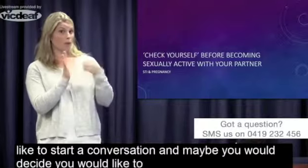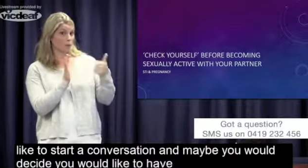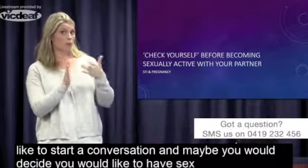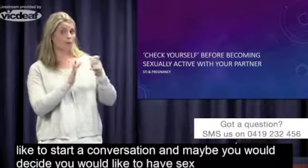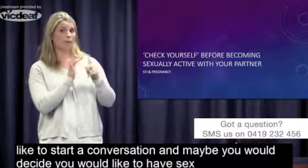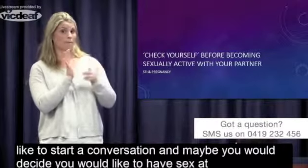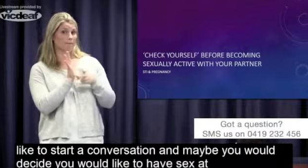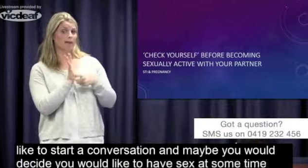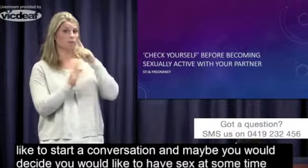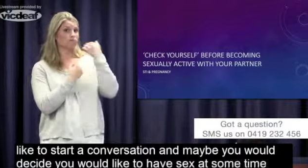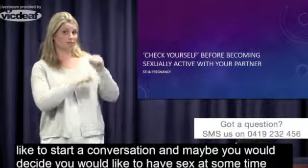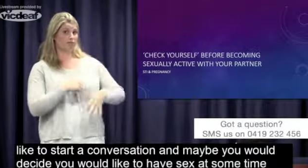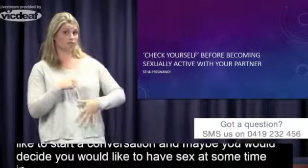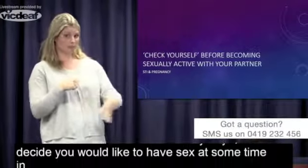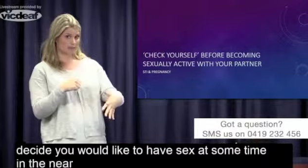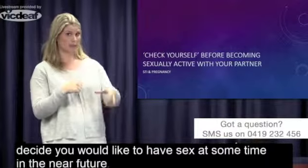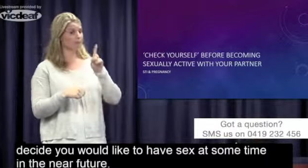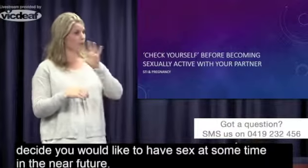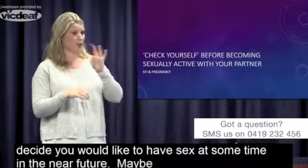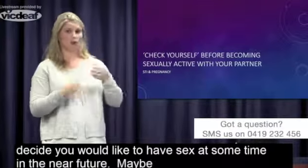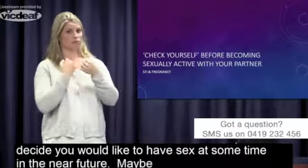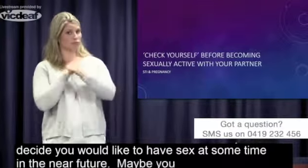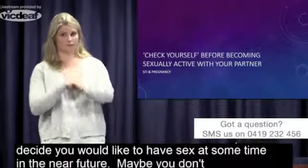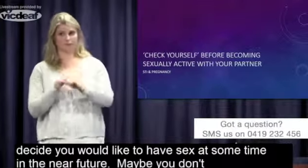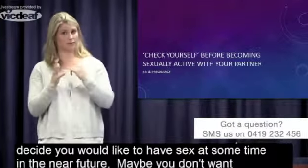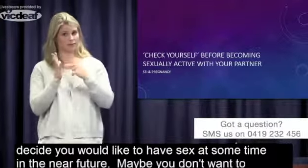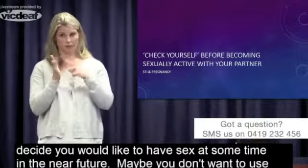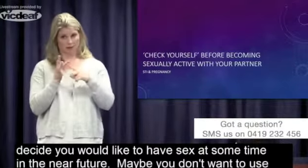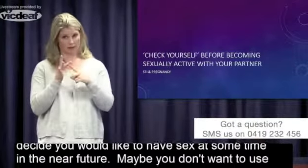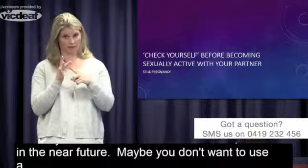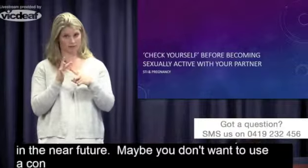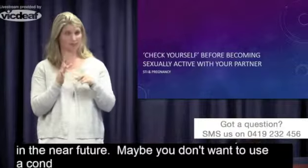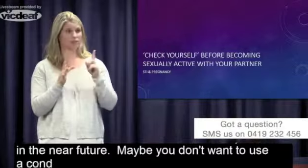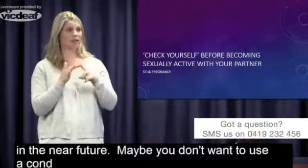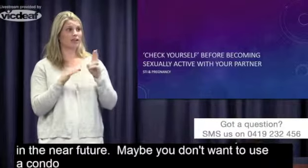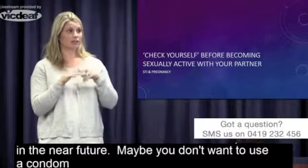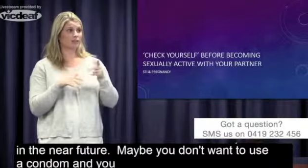got the pill and the pill is great, it can help to prevent pregnancies, but it doesn't actually prevent